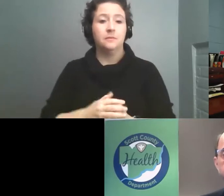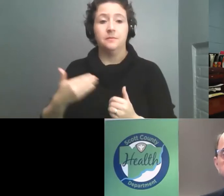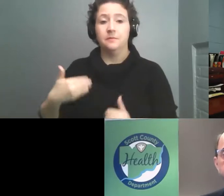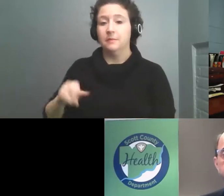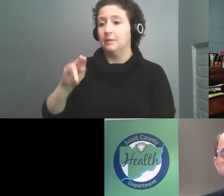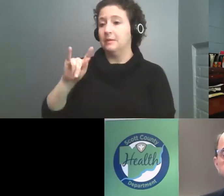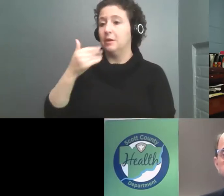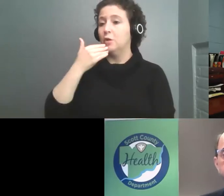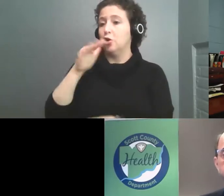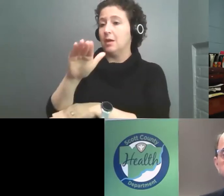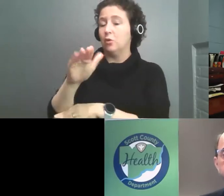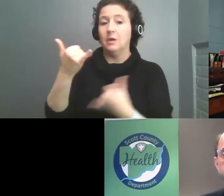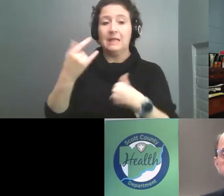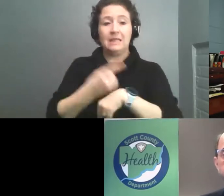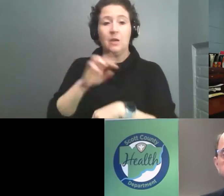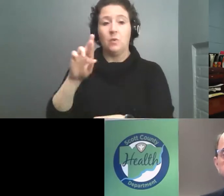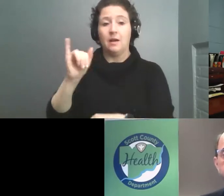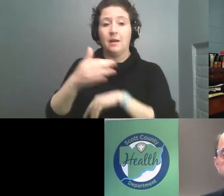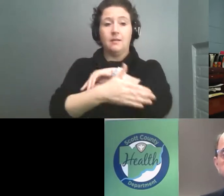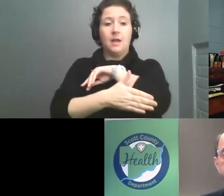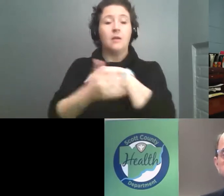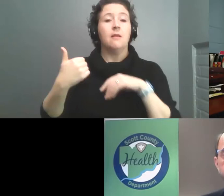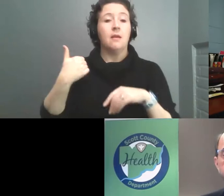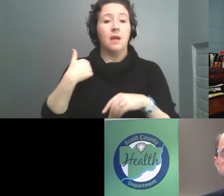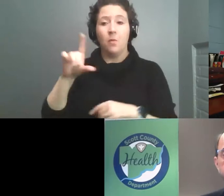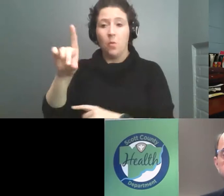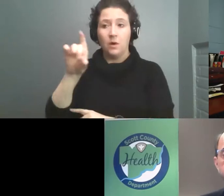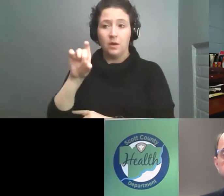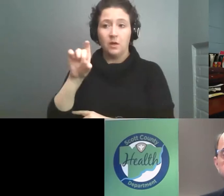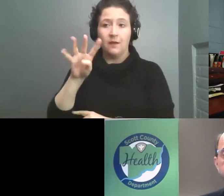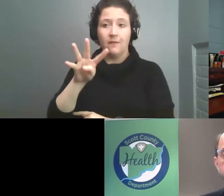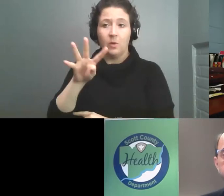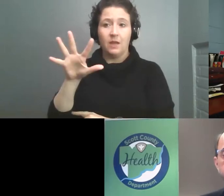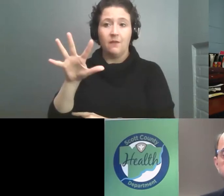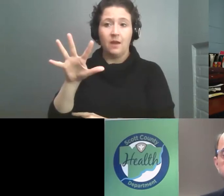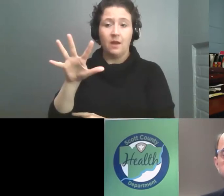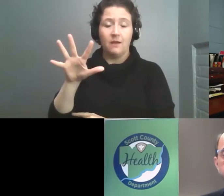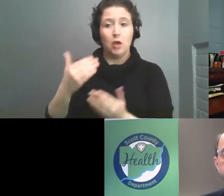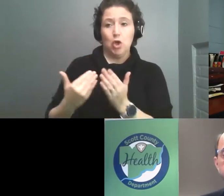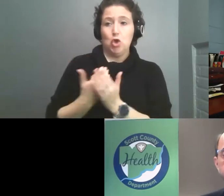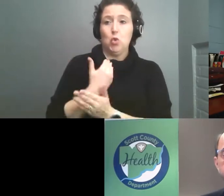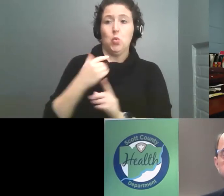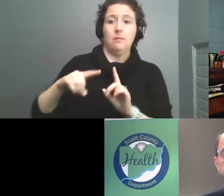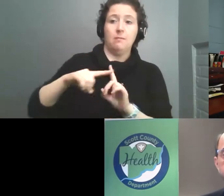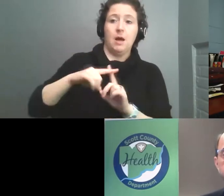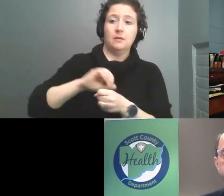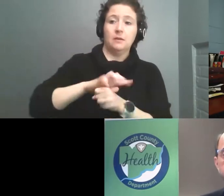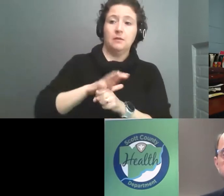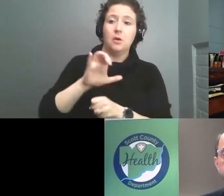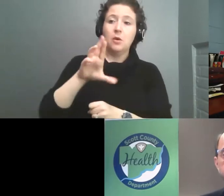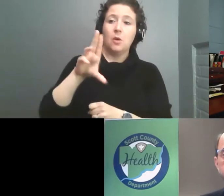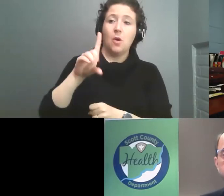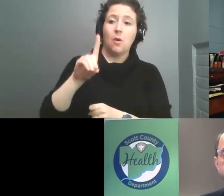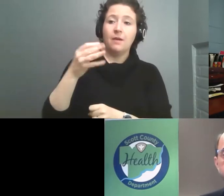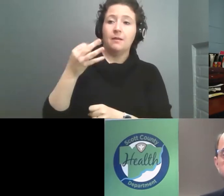Good afternoon. Today in Rock Island County, we have 145 new COVID-19 cases to